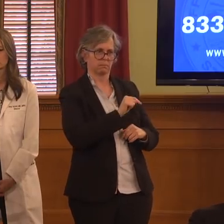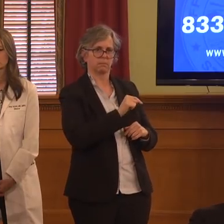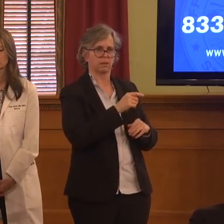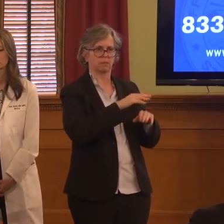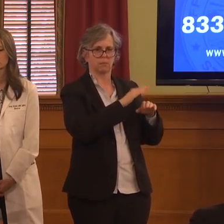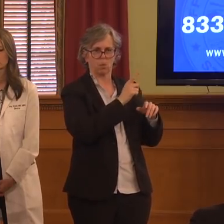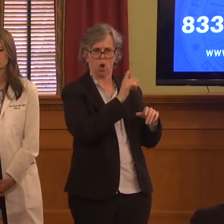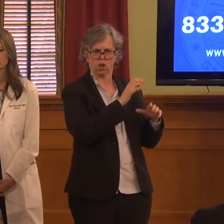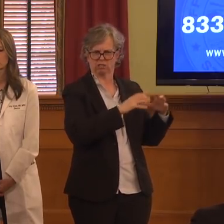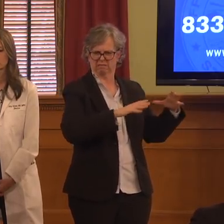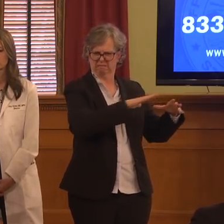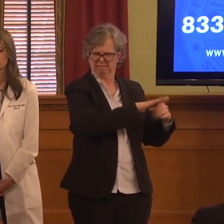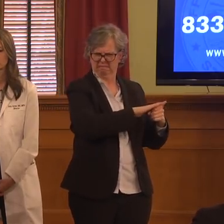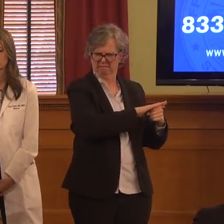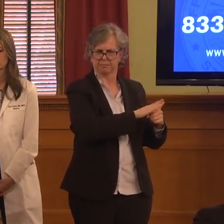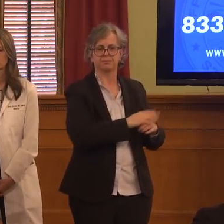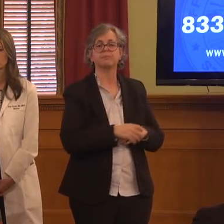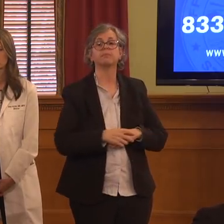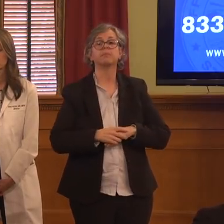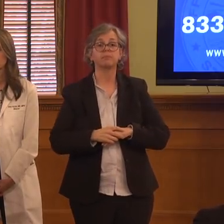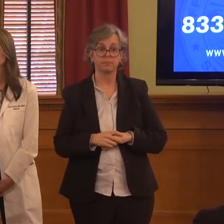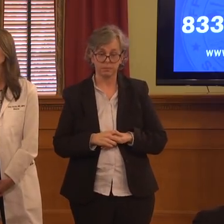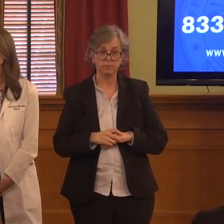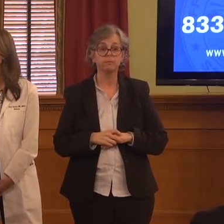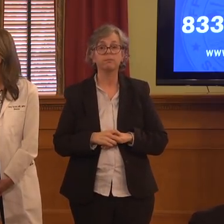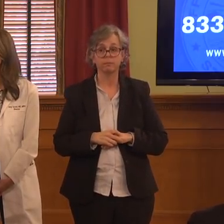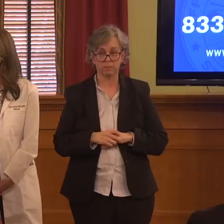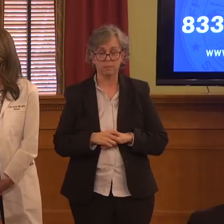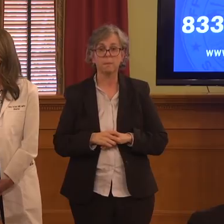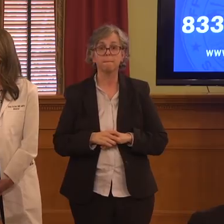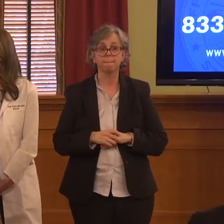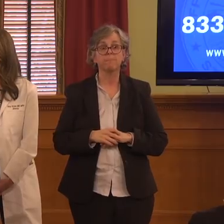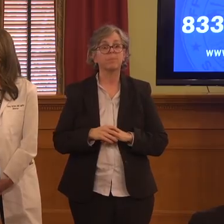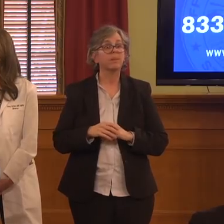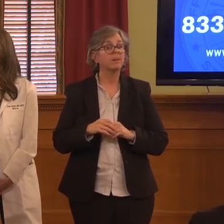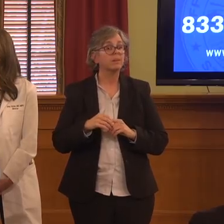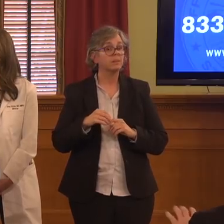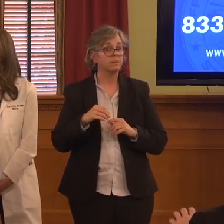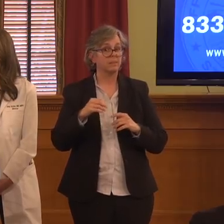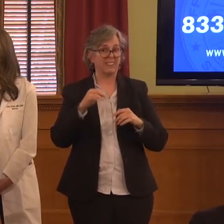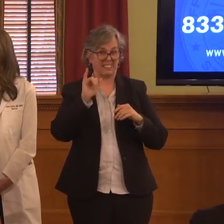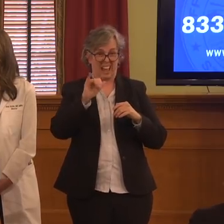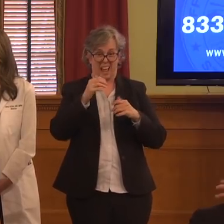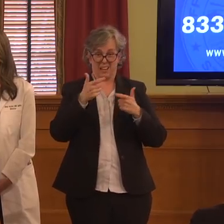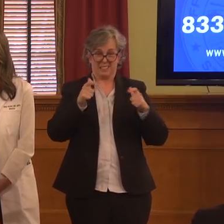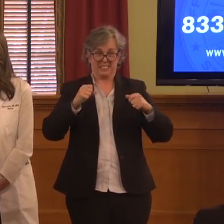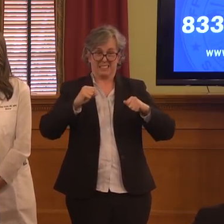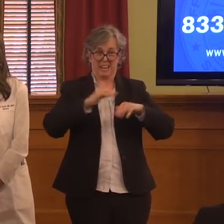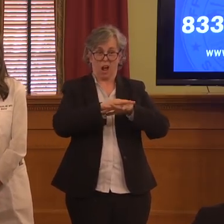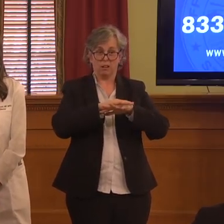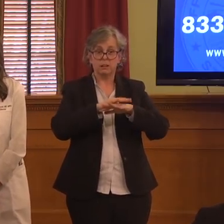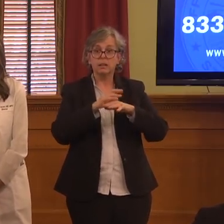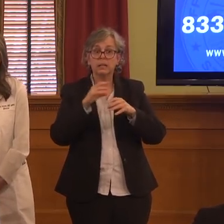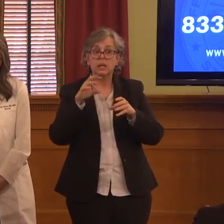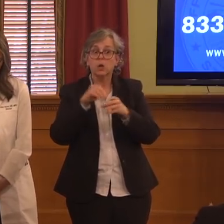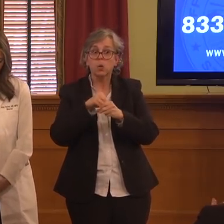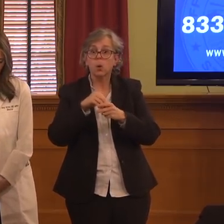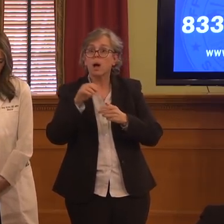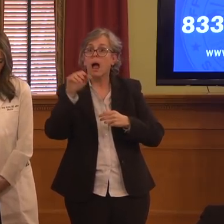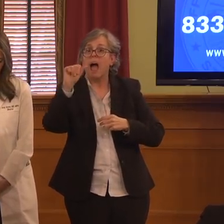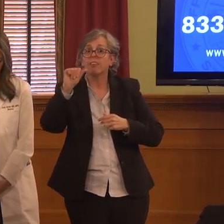for them to be within arm's length of one another. A mass gathering also does not include athletic events that exclude